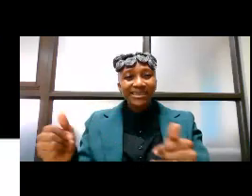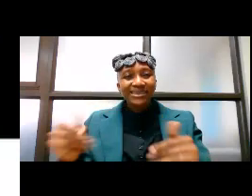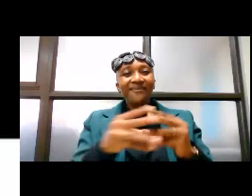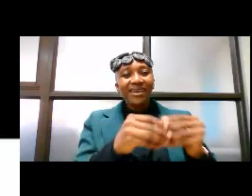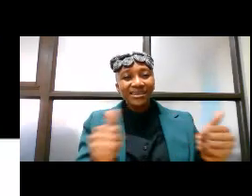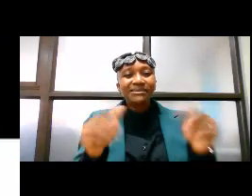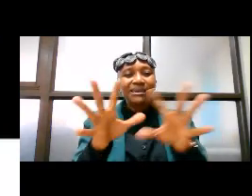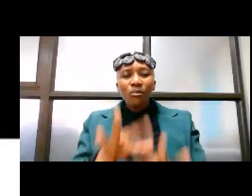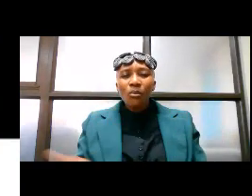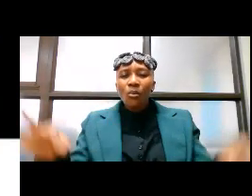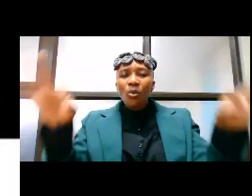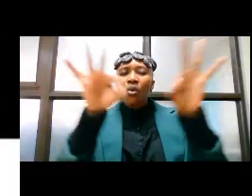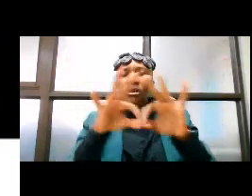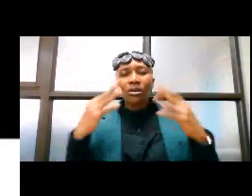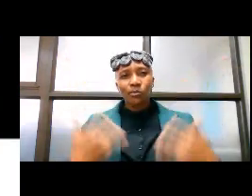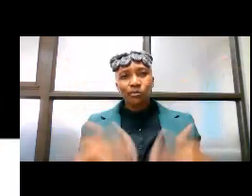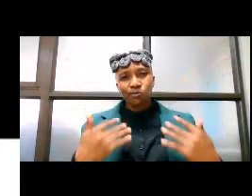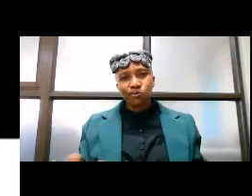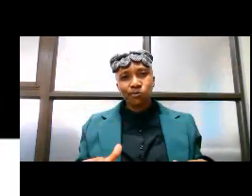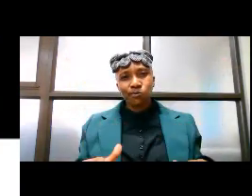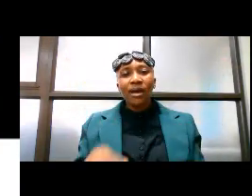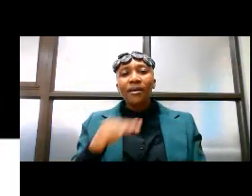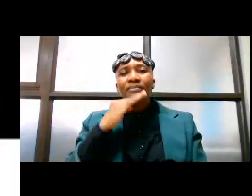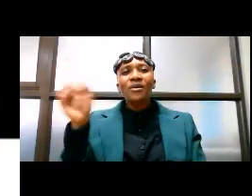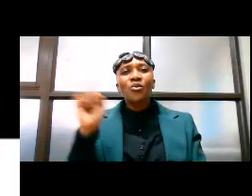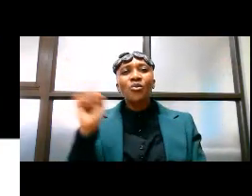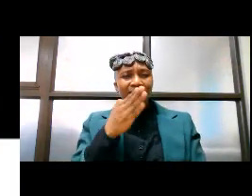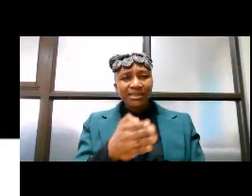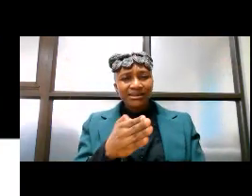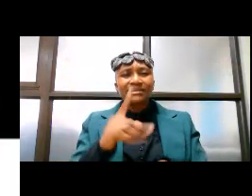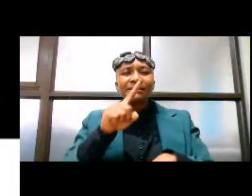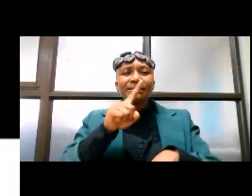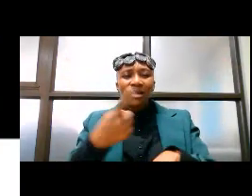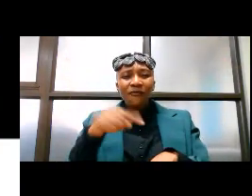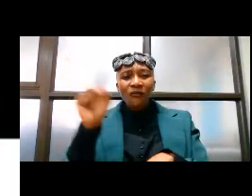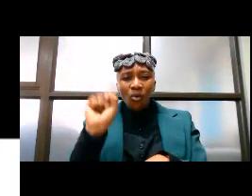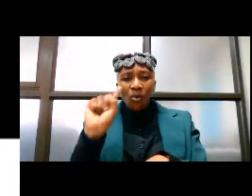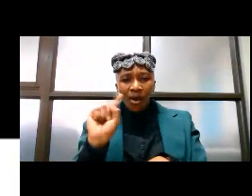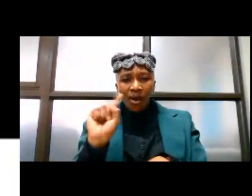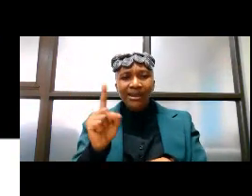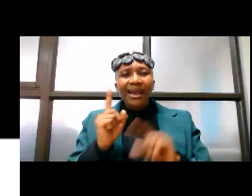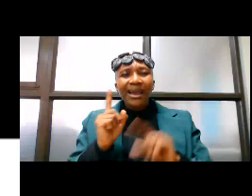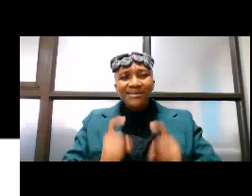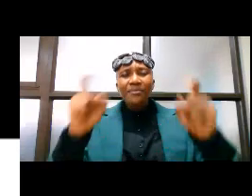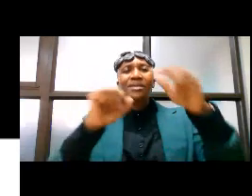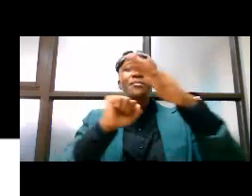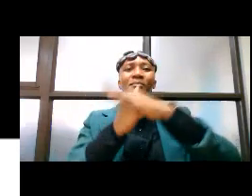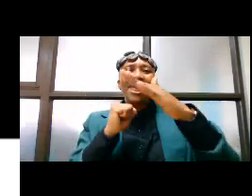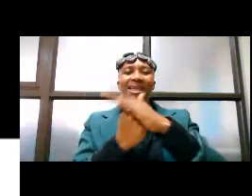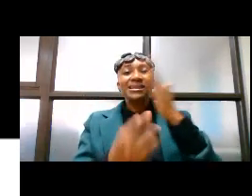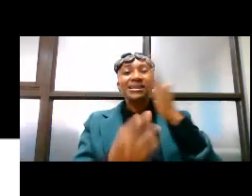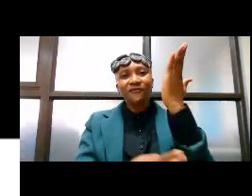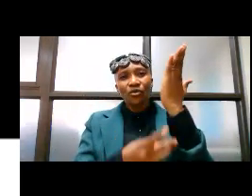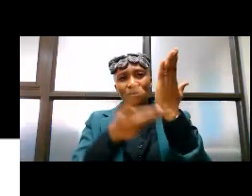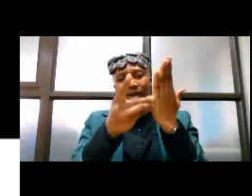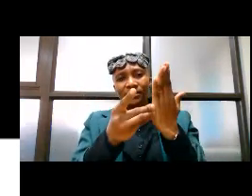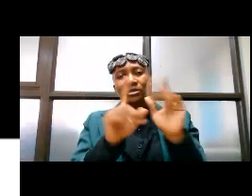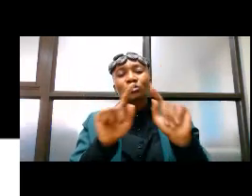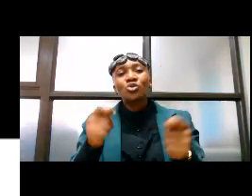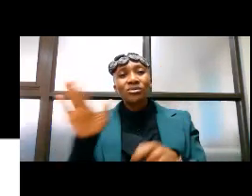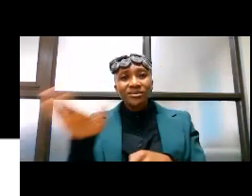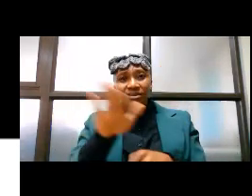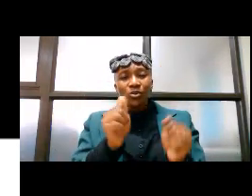important. This is a period of rapid brain development. And during this phase for children with disabilities, it can